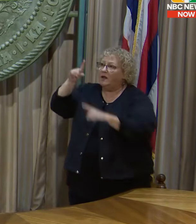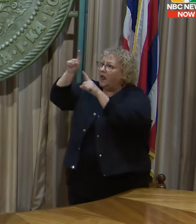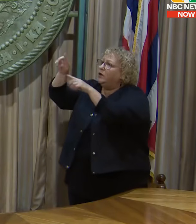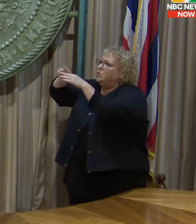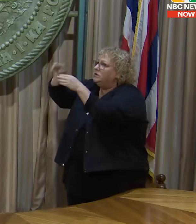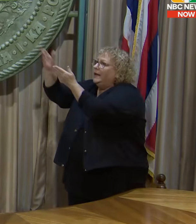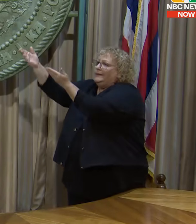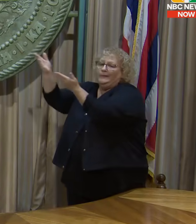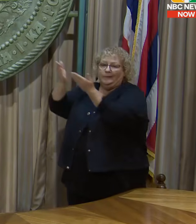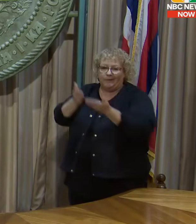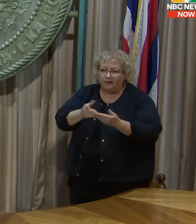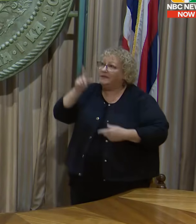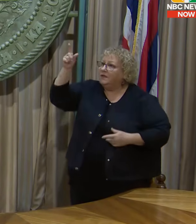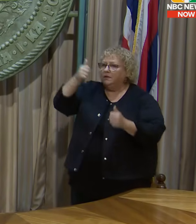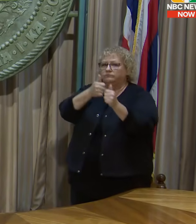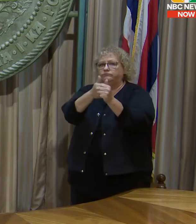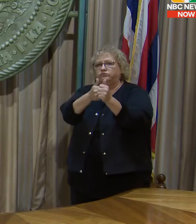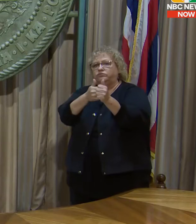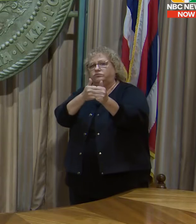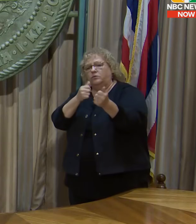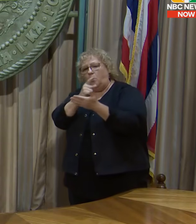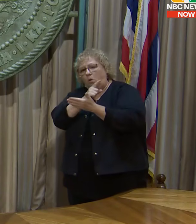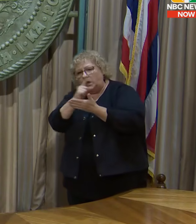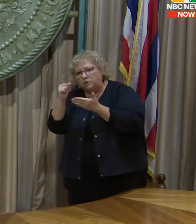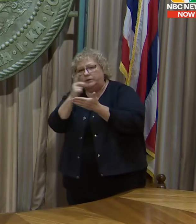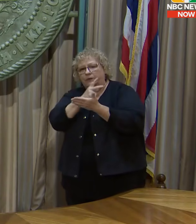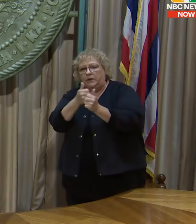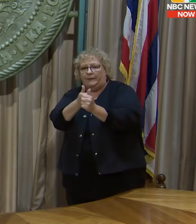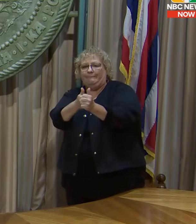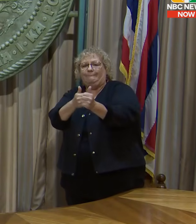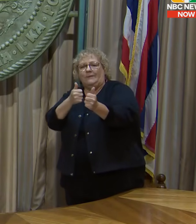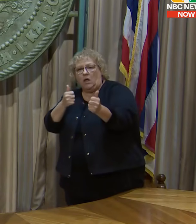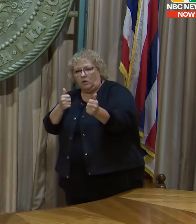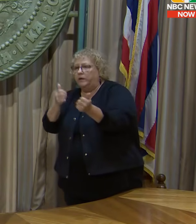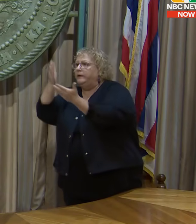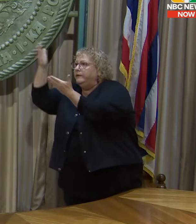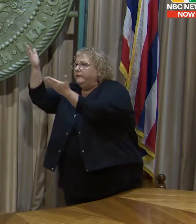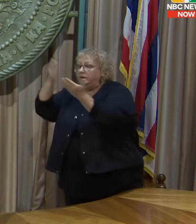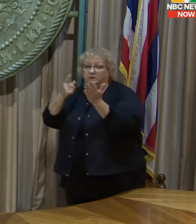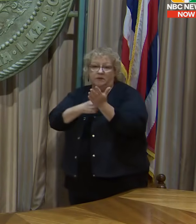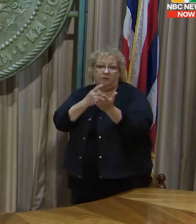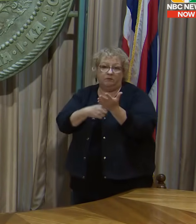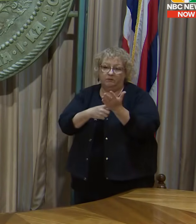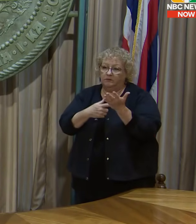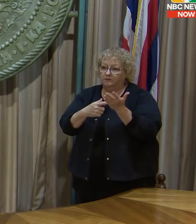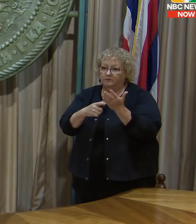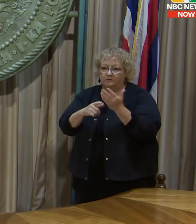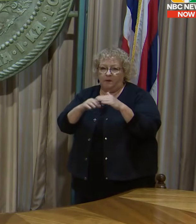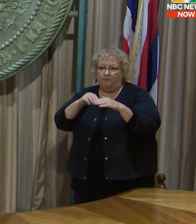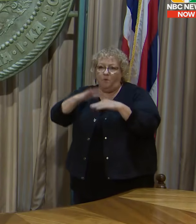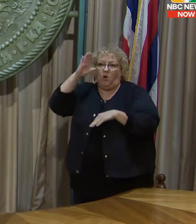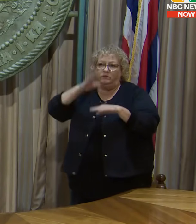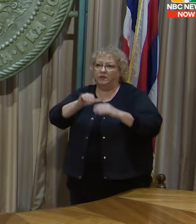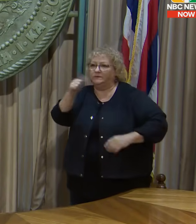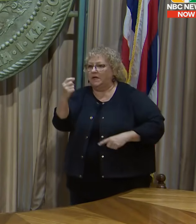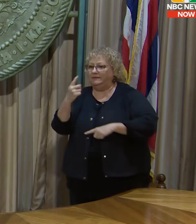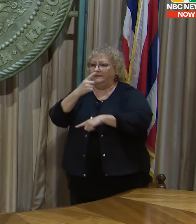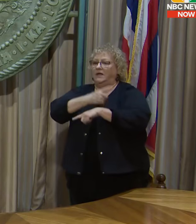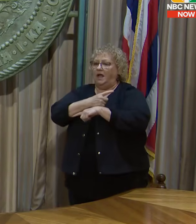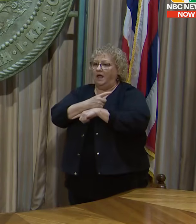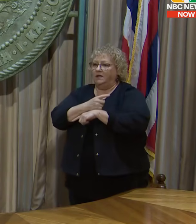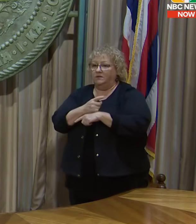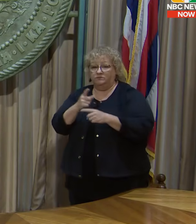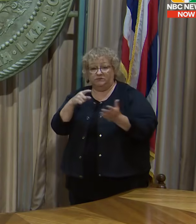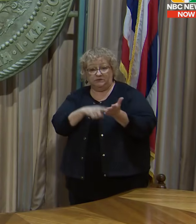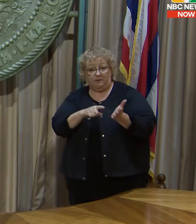often they were backlogged for a week or more. So in some cases it was taking 10 days to get the results back when the